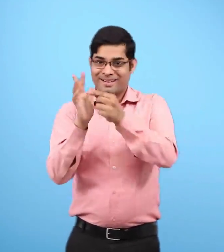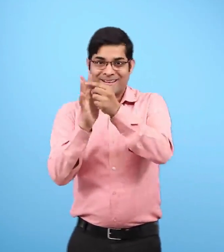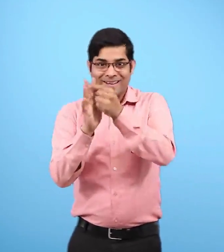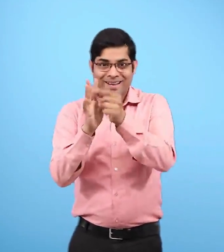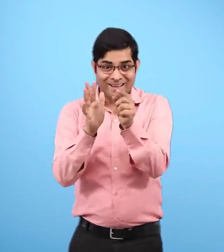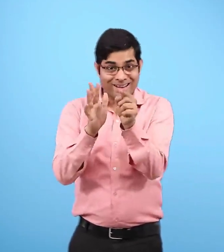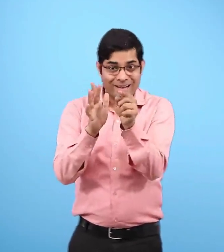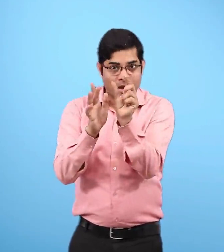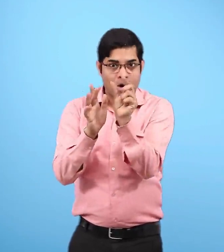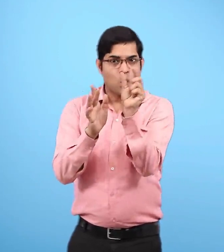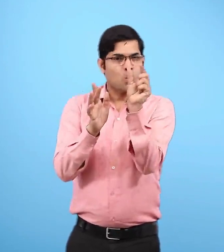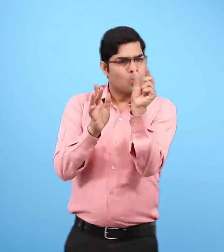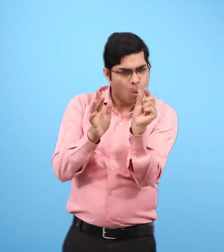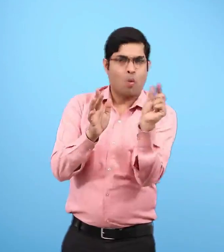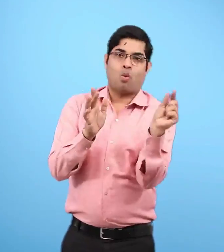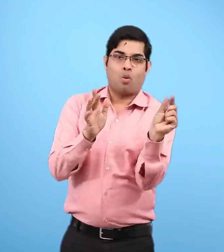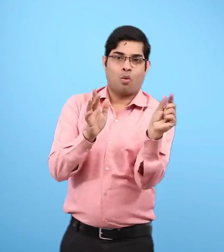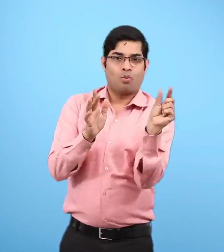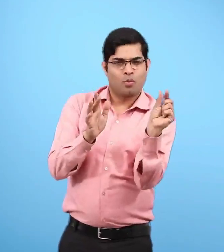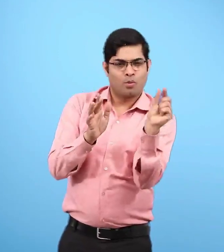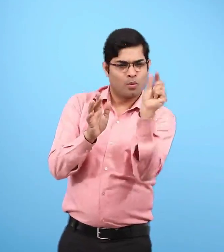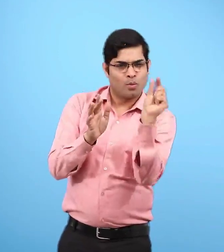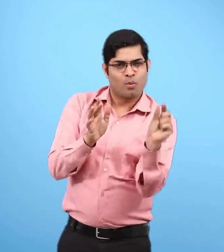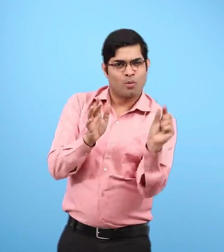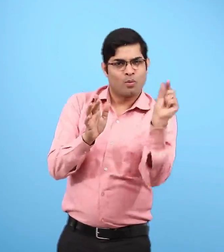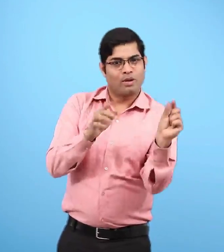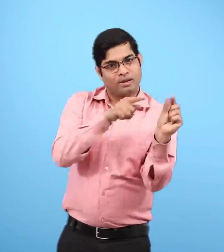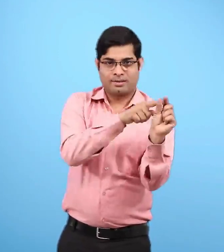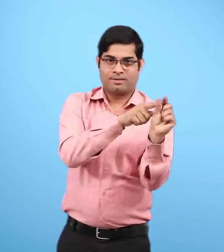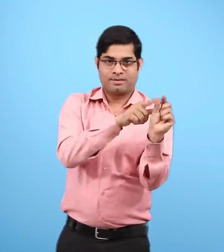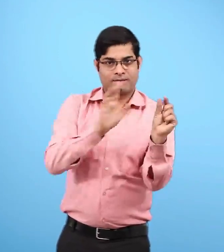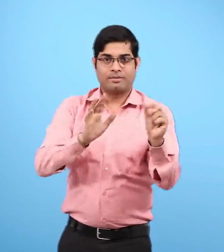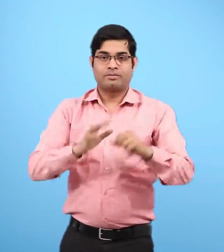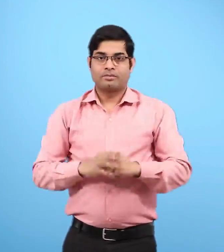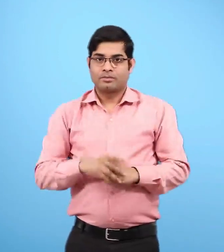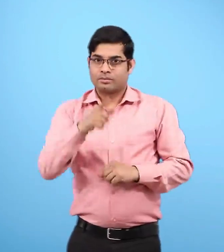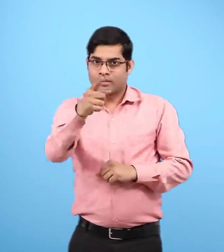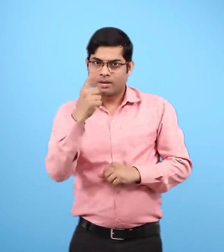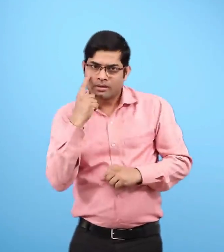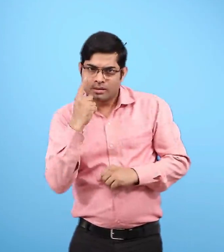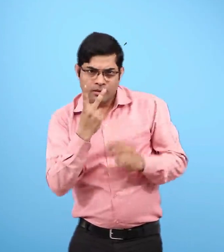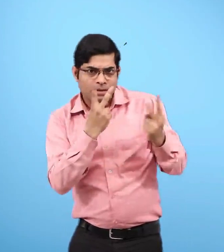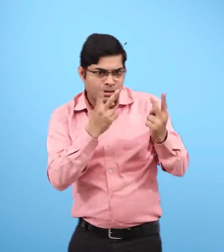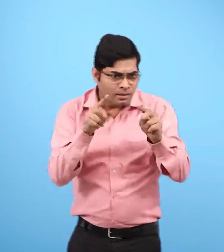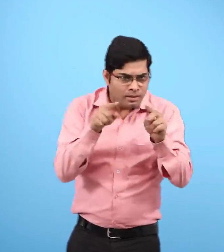3 is lesser round than your middle finger. You have to